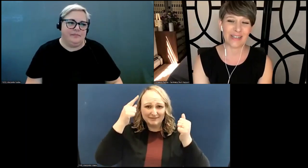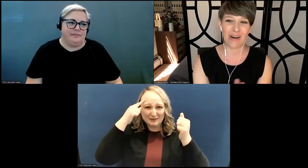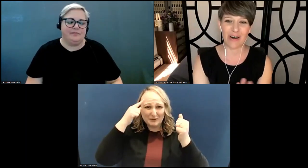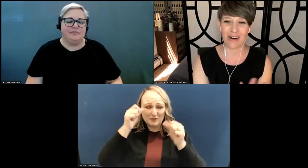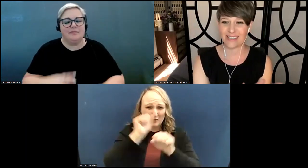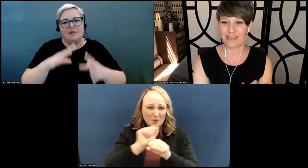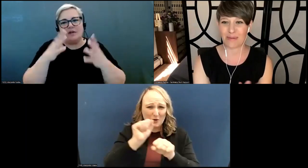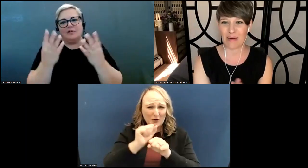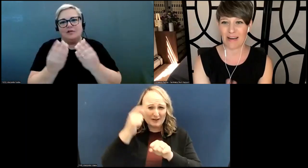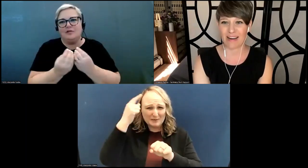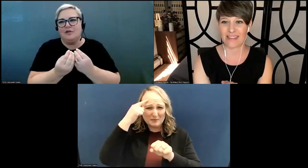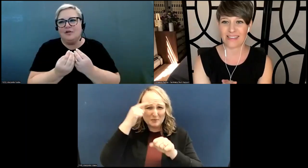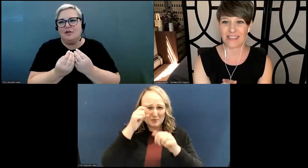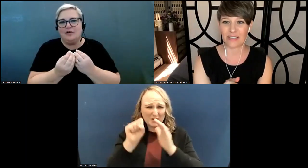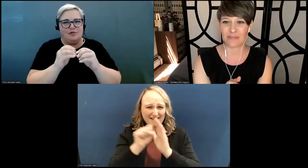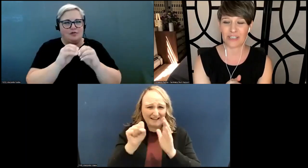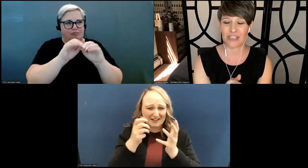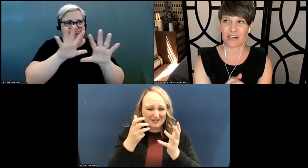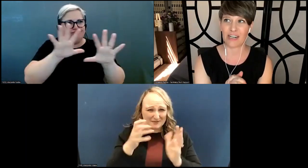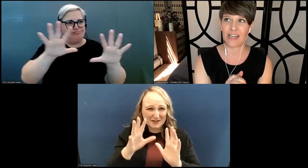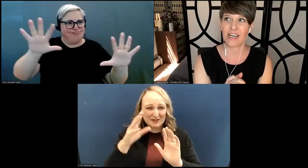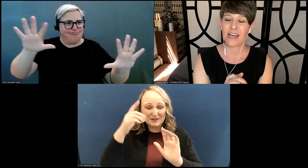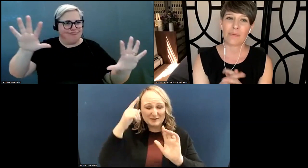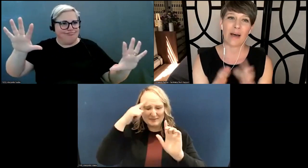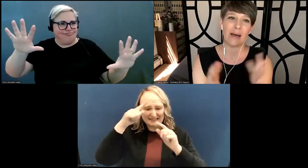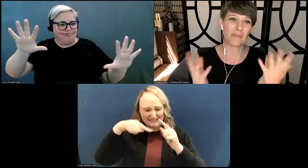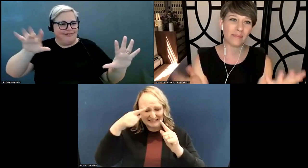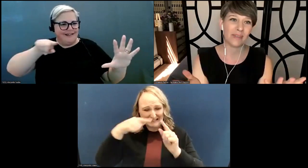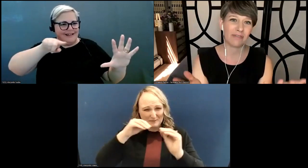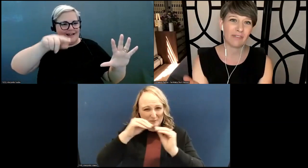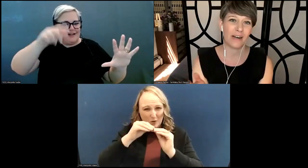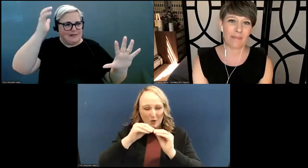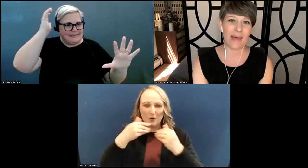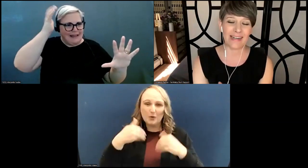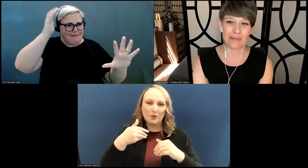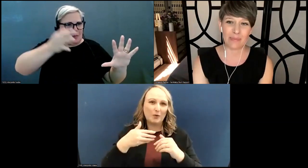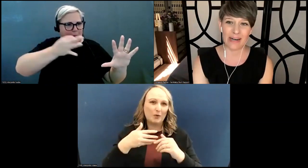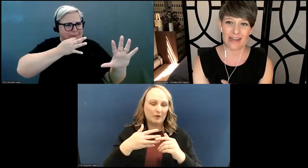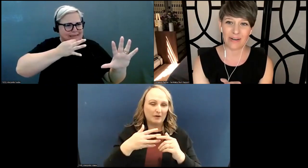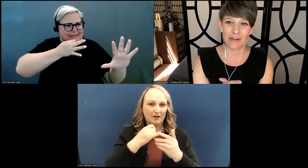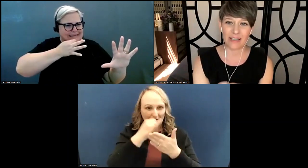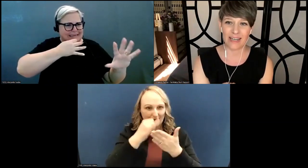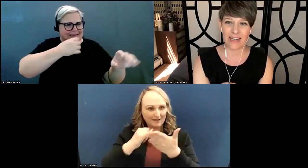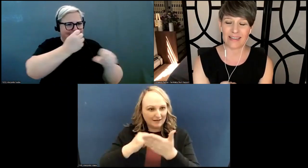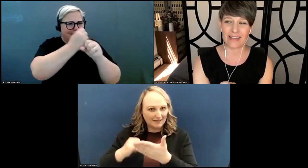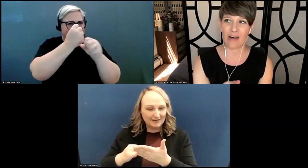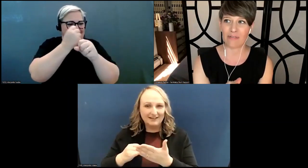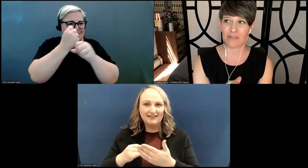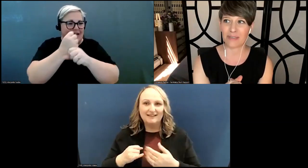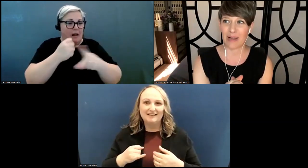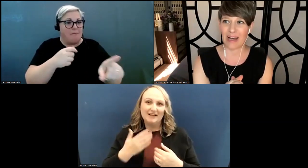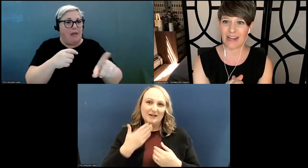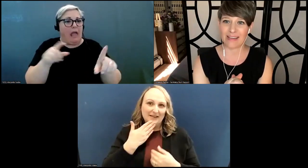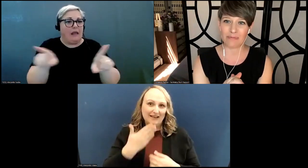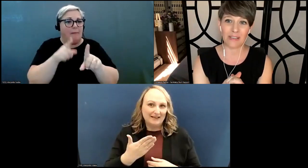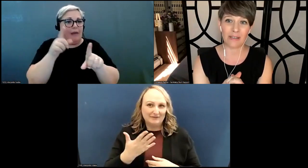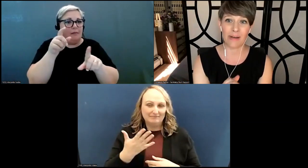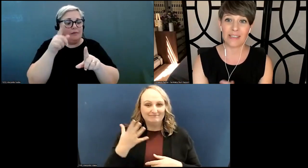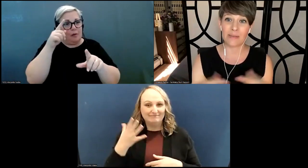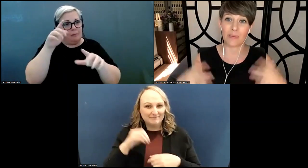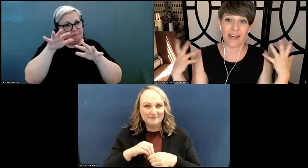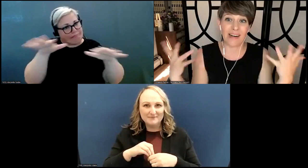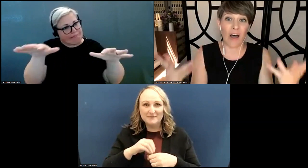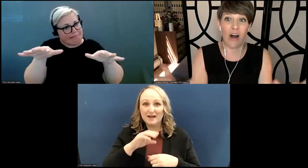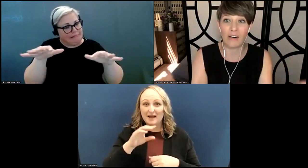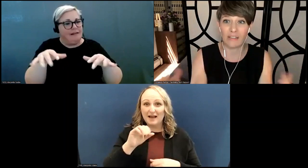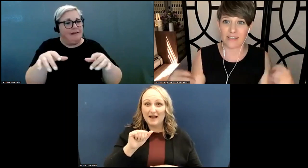doing in your heart and your mind, and just for sharing. For Amanda and Brenda early in the conference planning, they really wanted